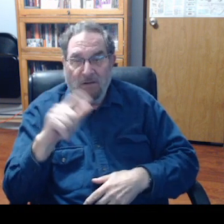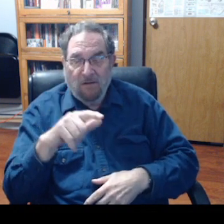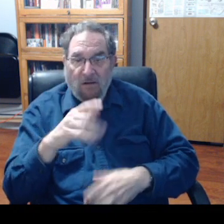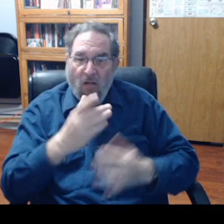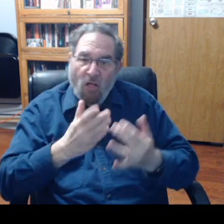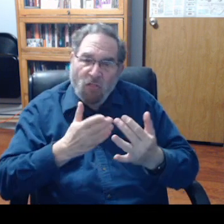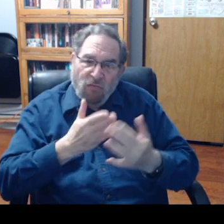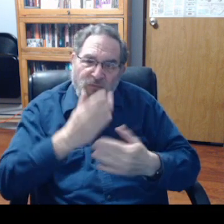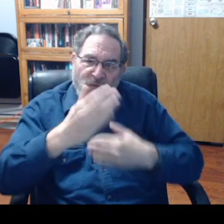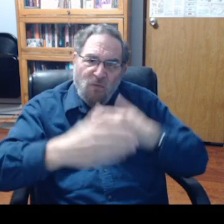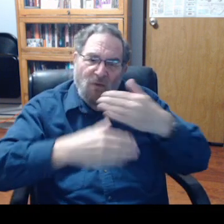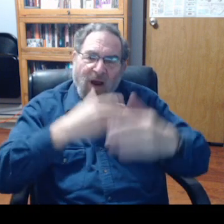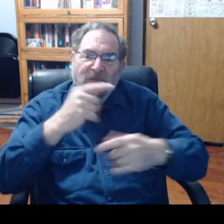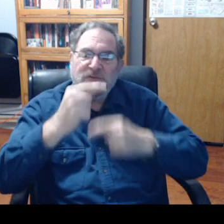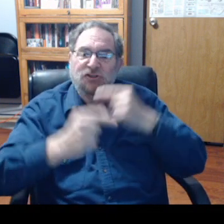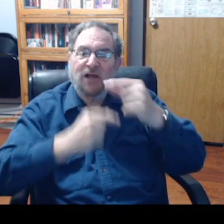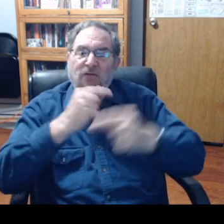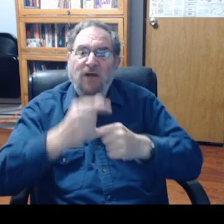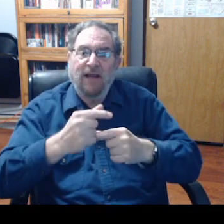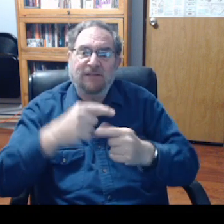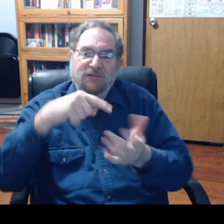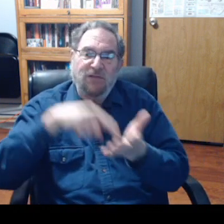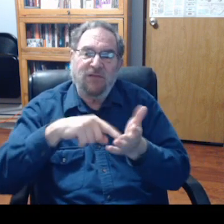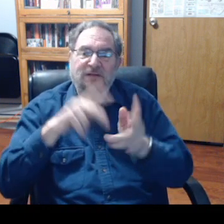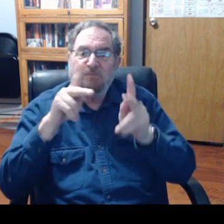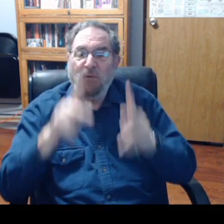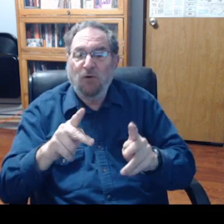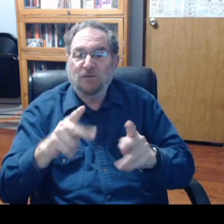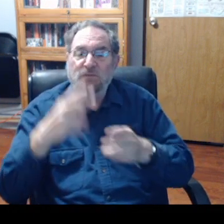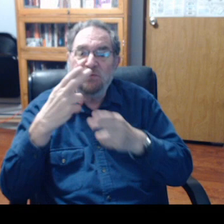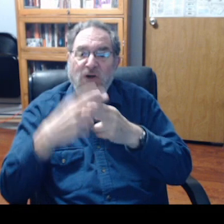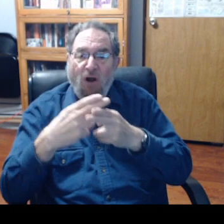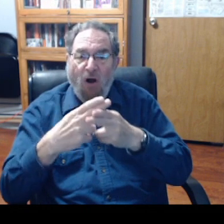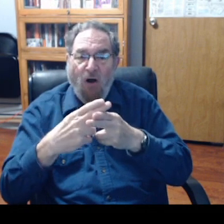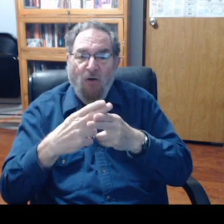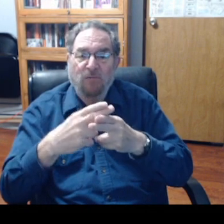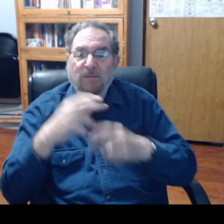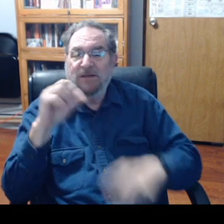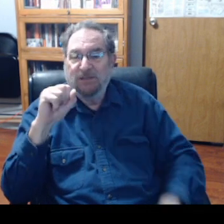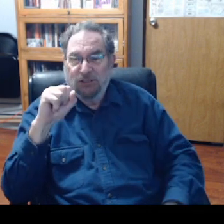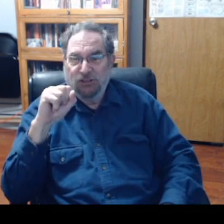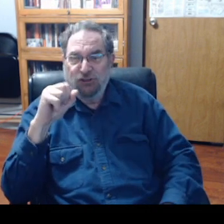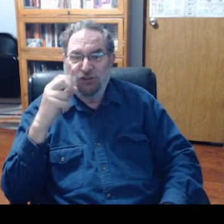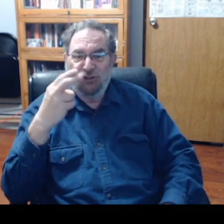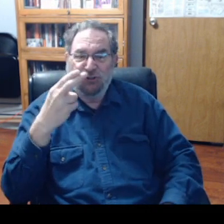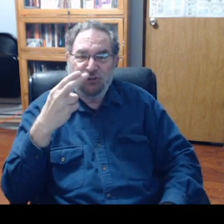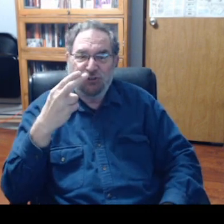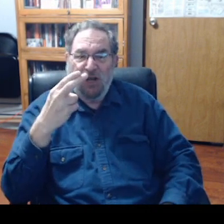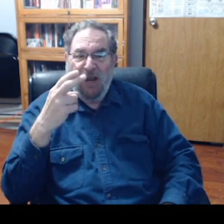practical. Throughout the generation, this person will call the